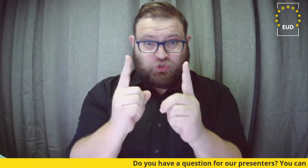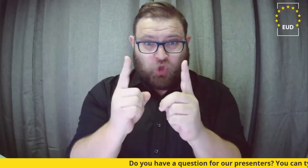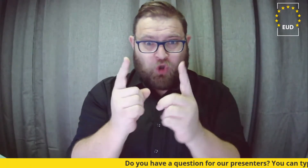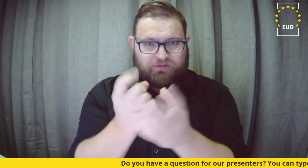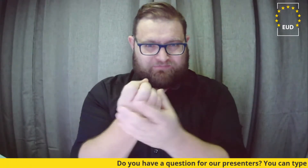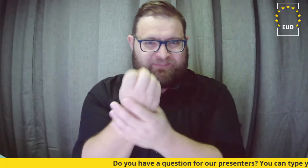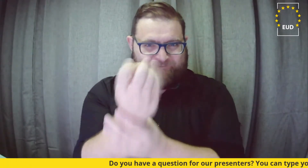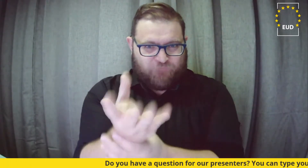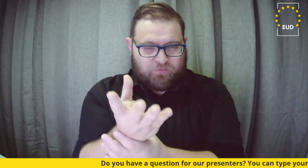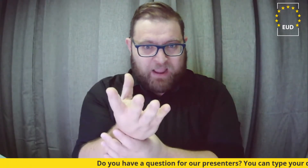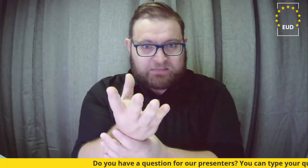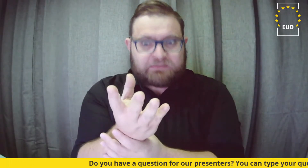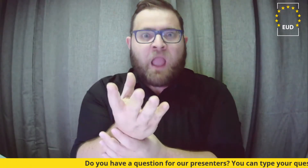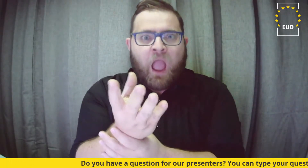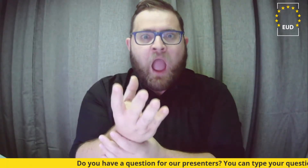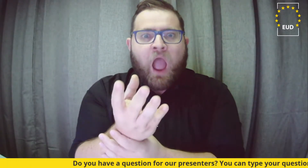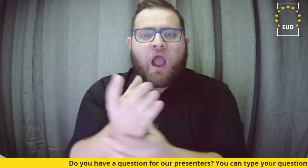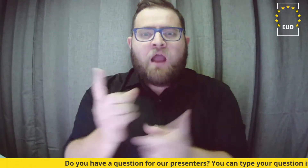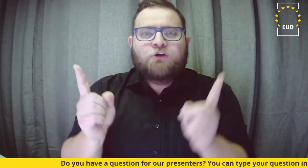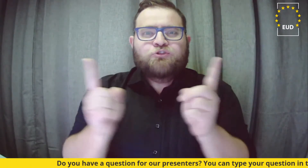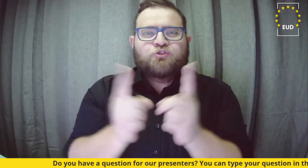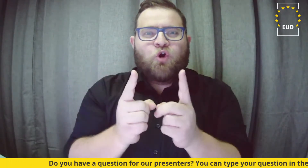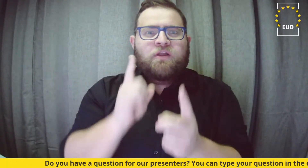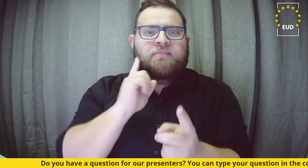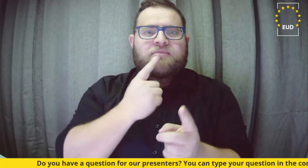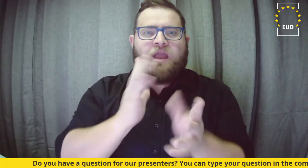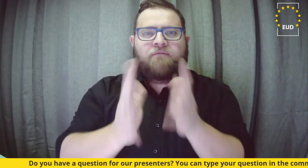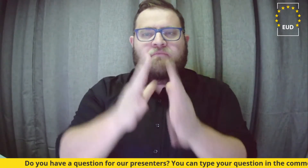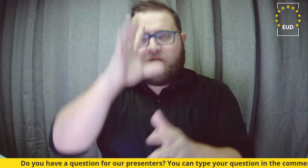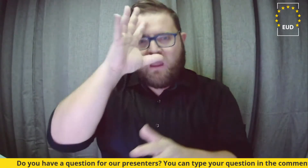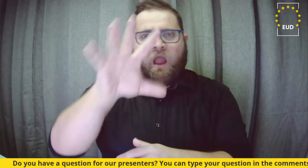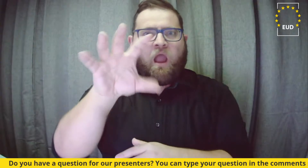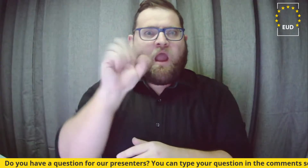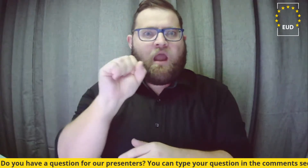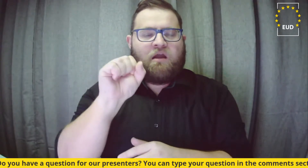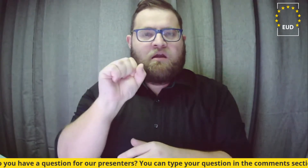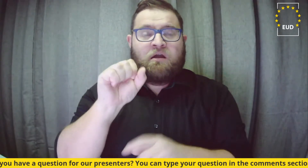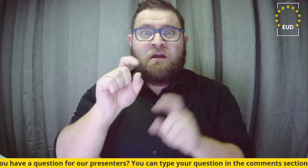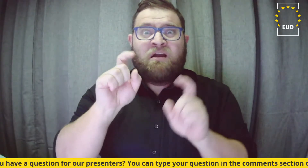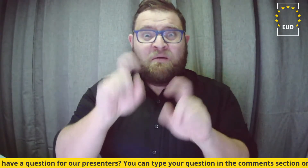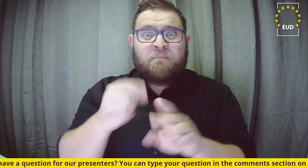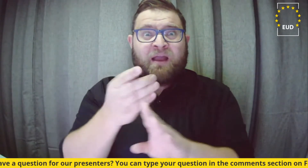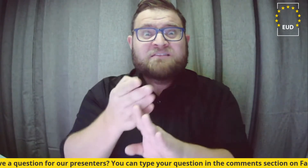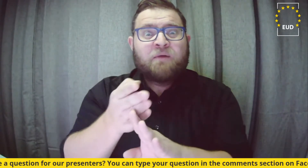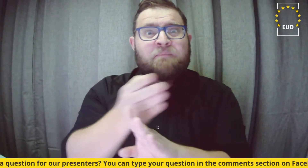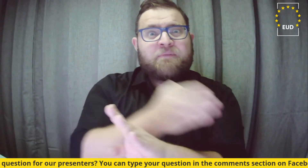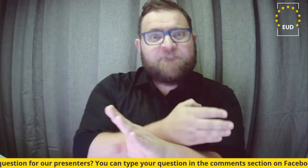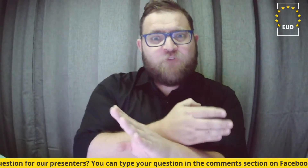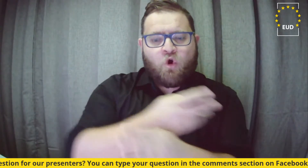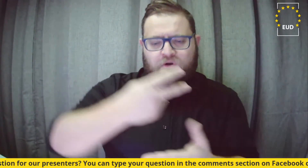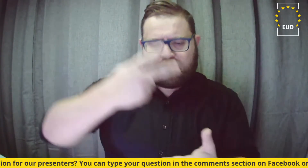techniques. You need to know the strategies of how to pass on the information in the short time frame we